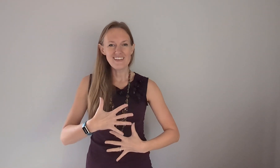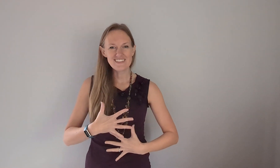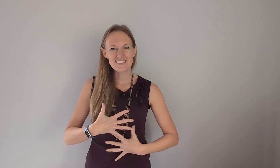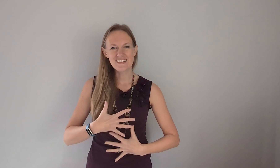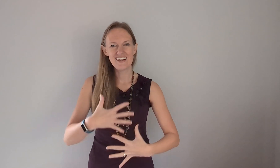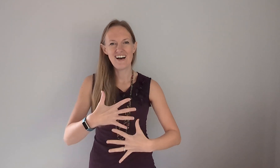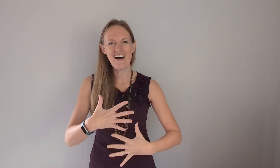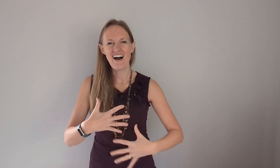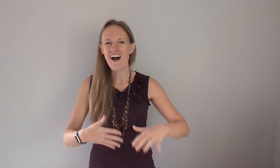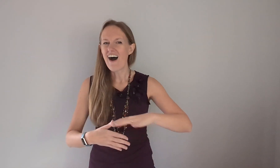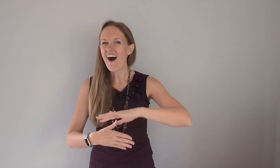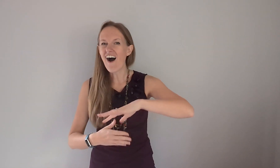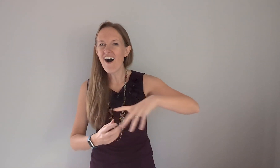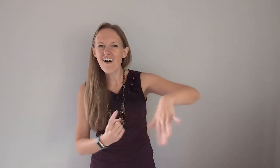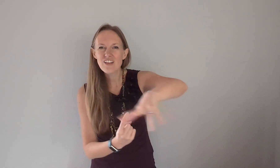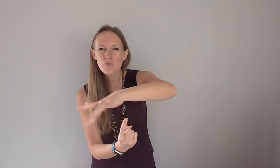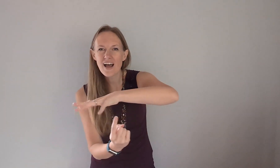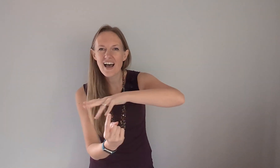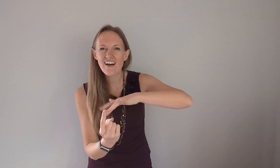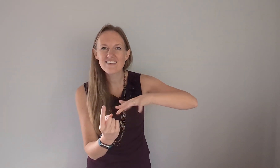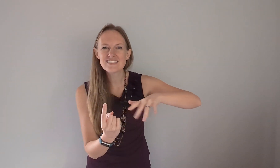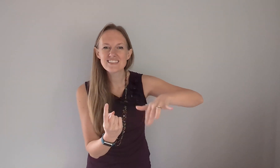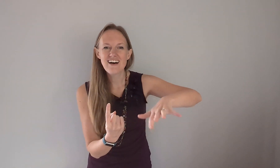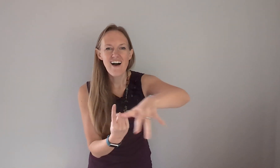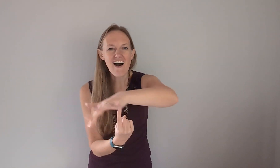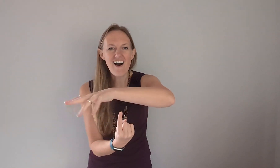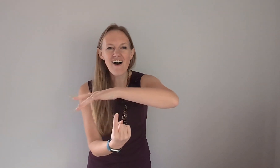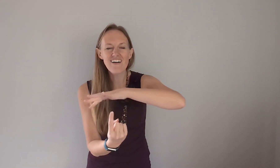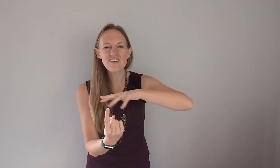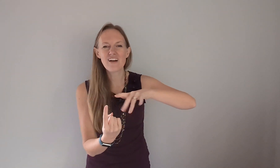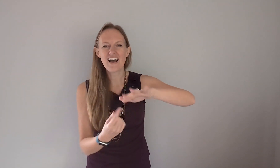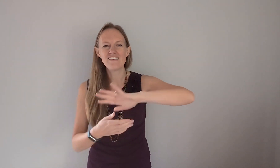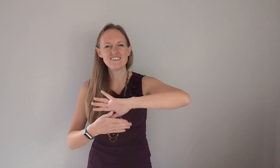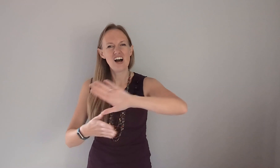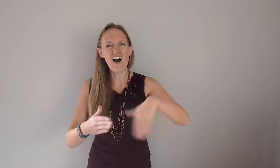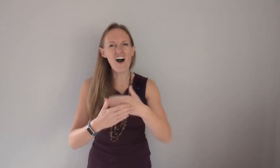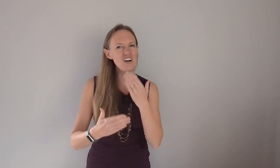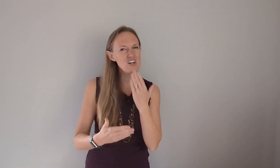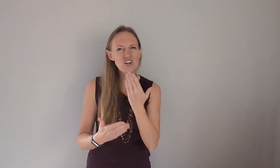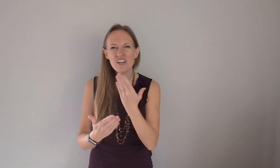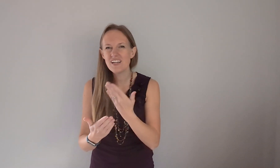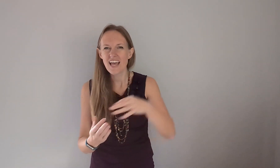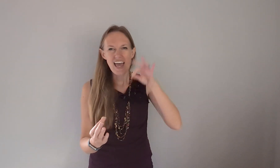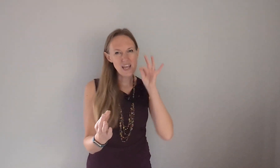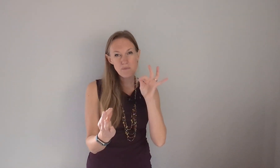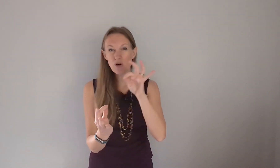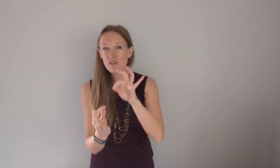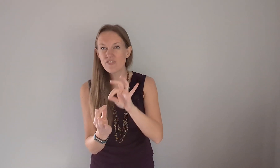breathes all around, all good and